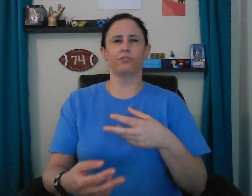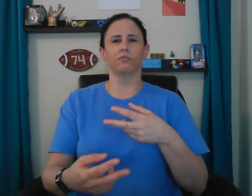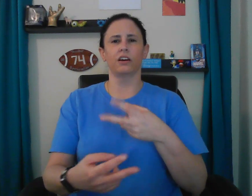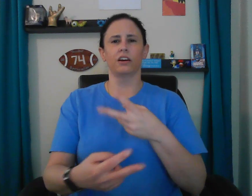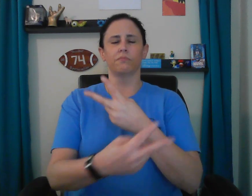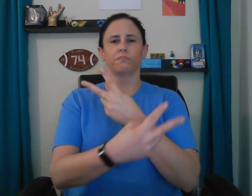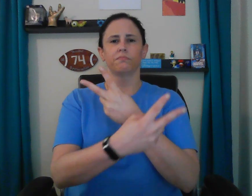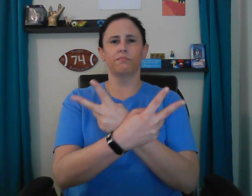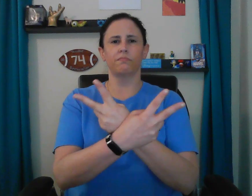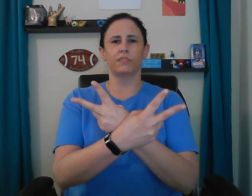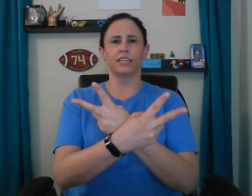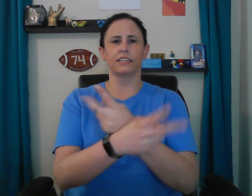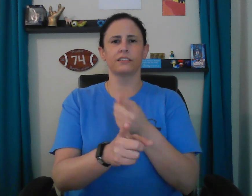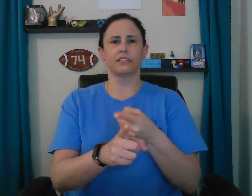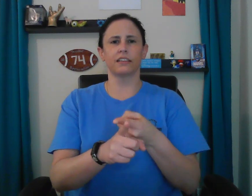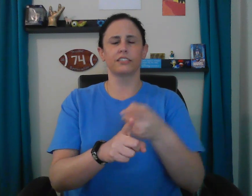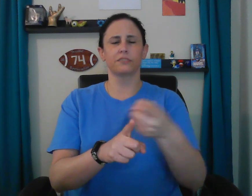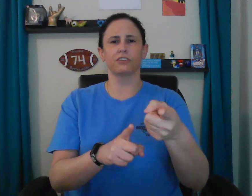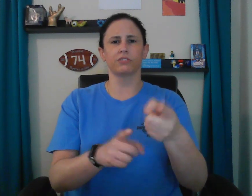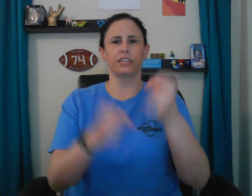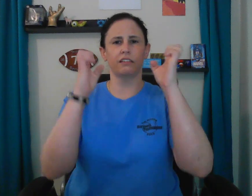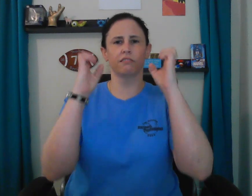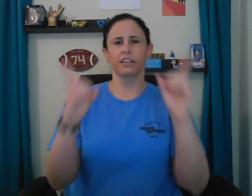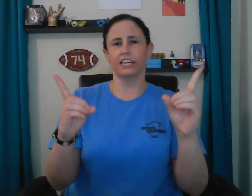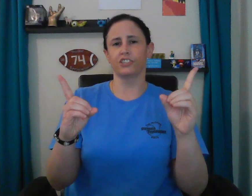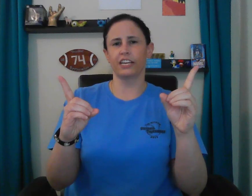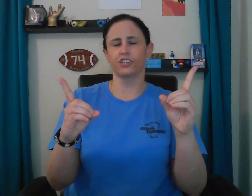do this and then specialty education.